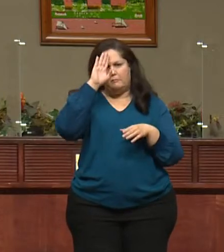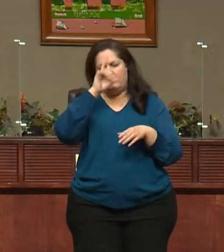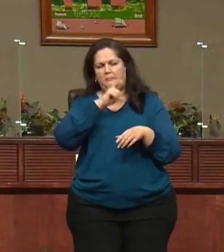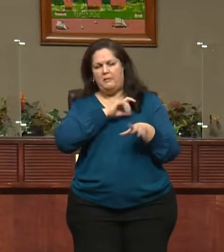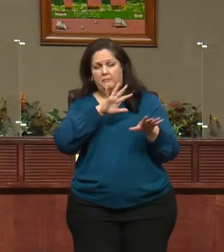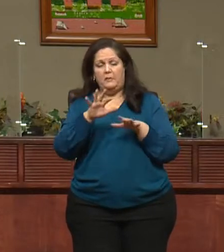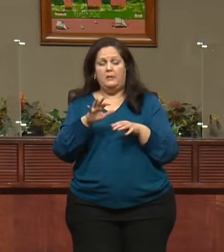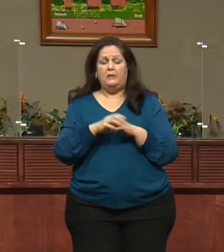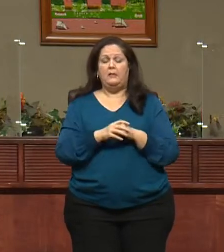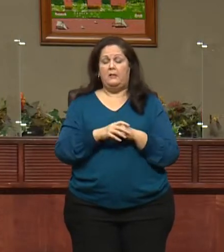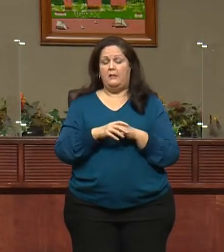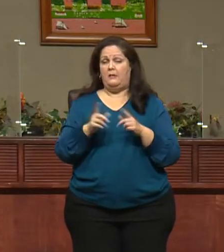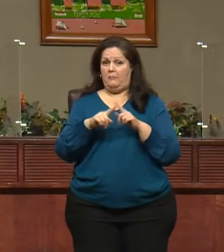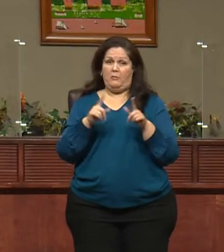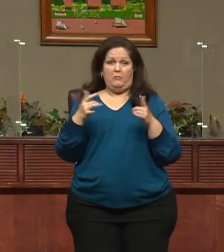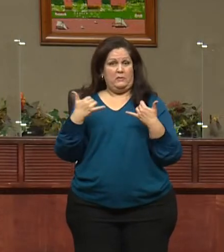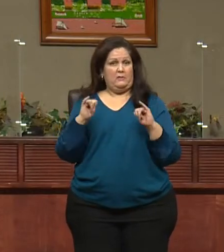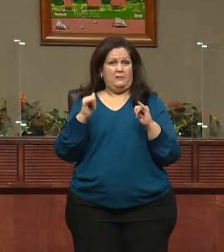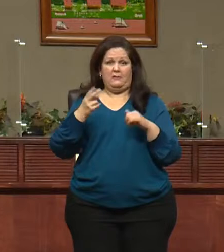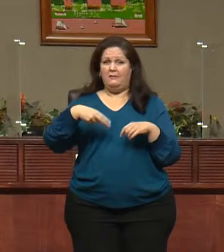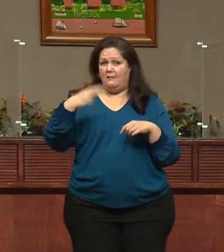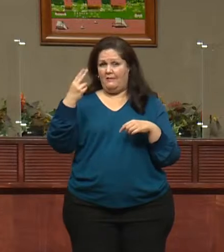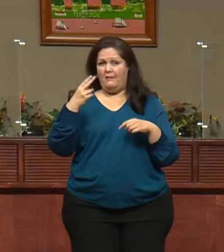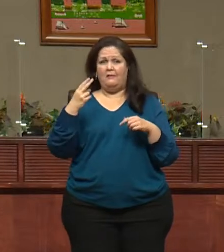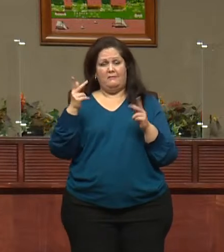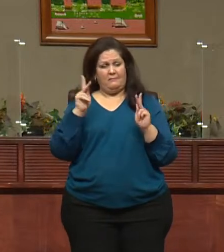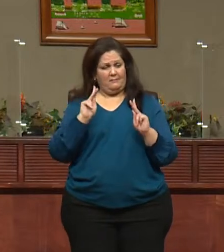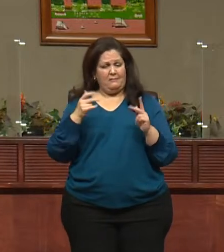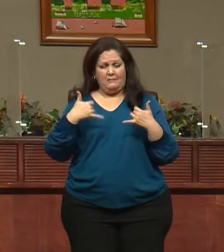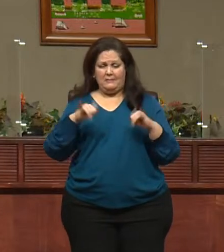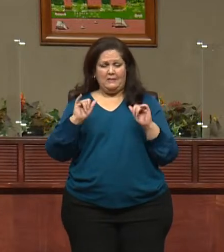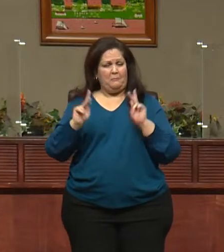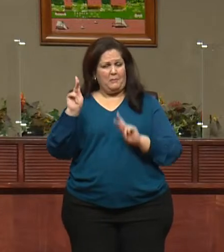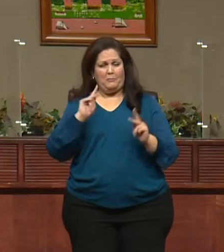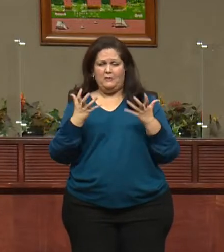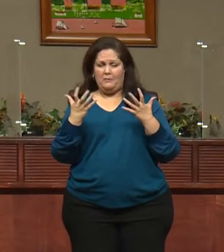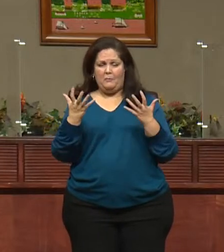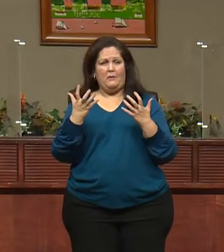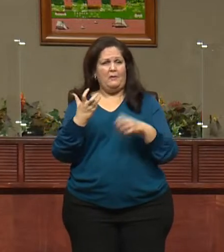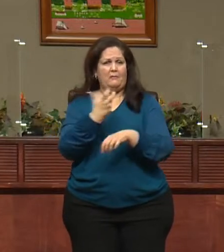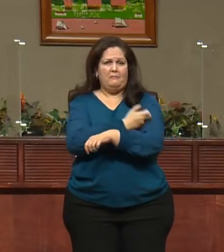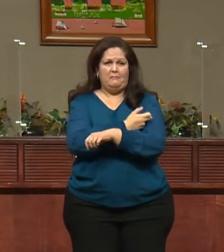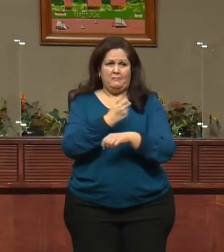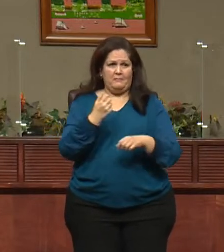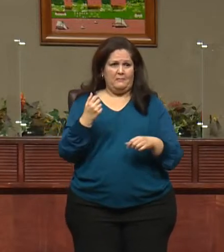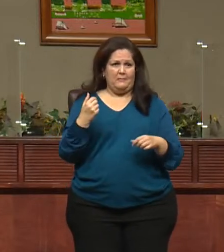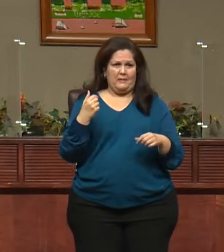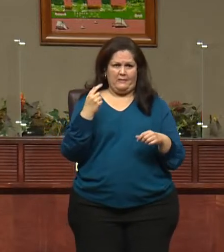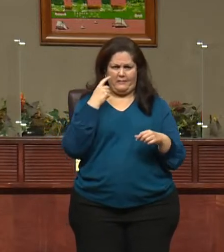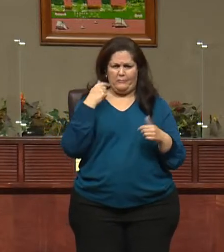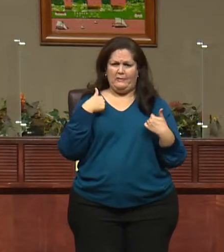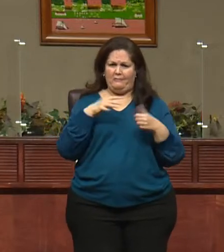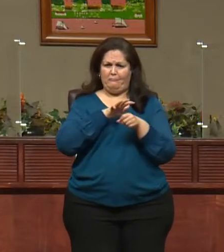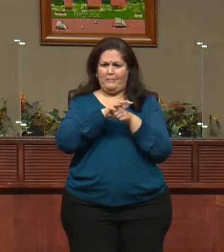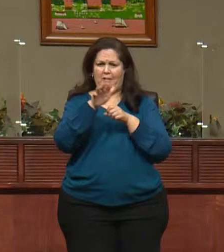that demand still is significantly high. I don't think we have any shortage of people